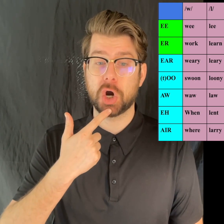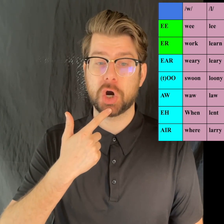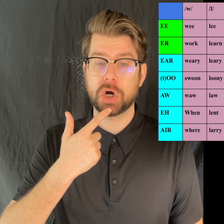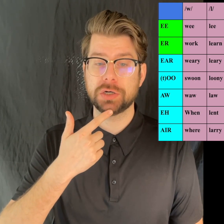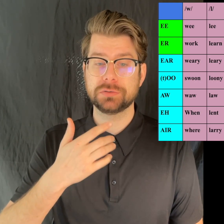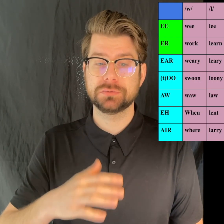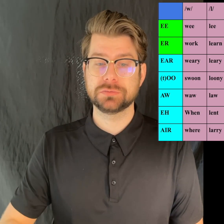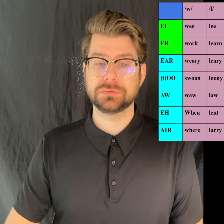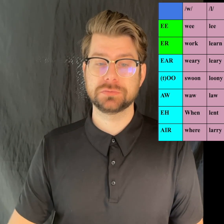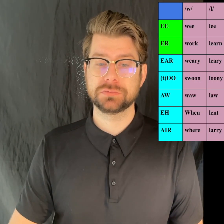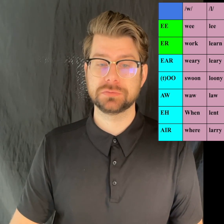shaw,